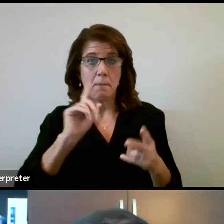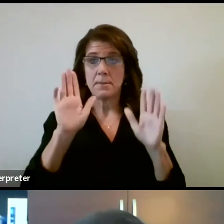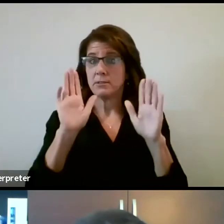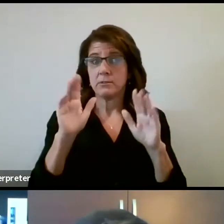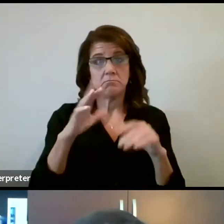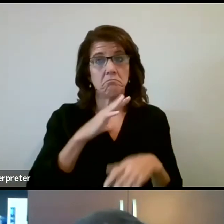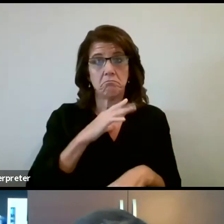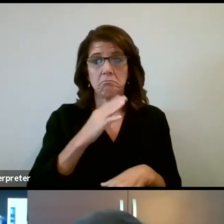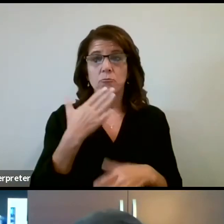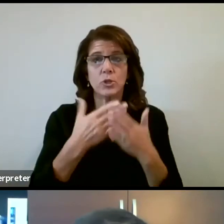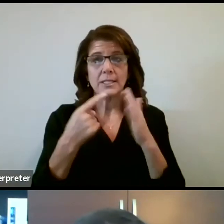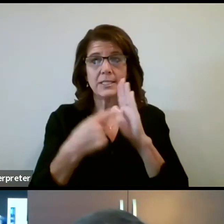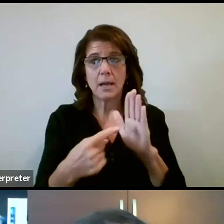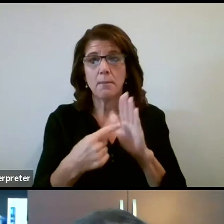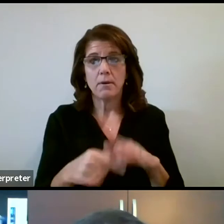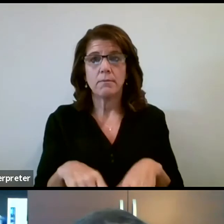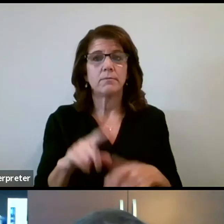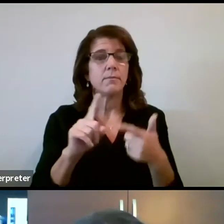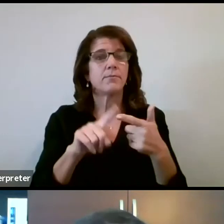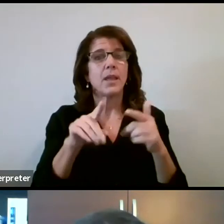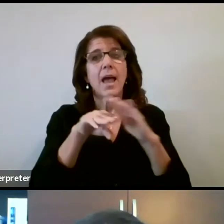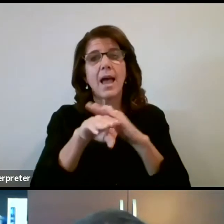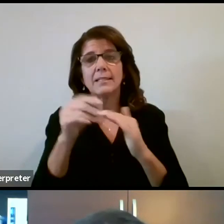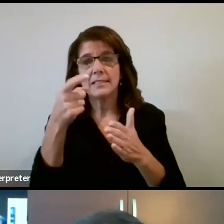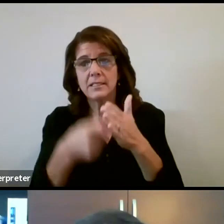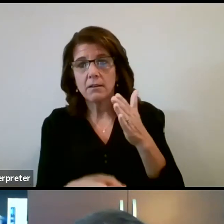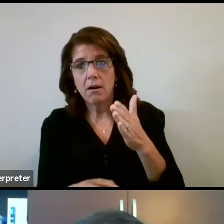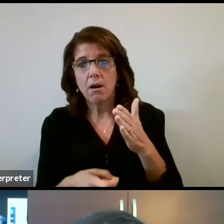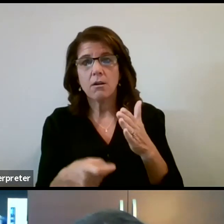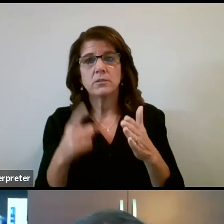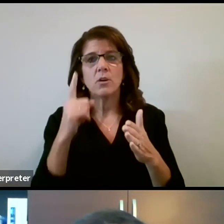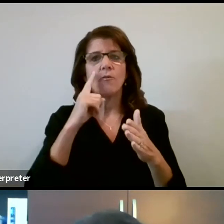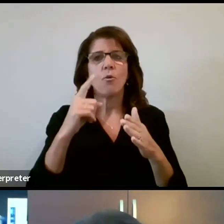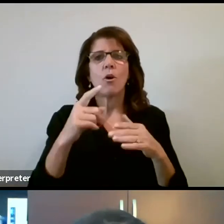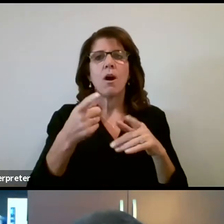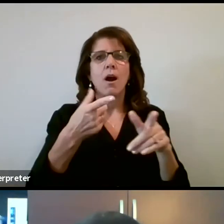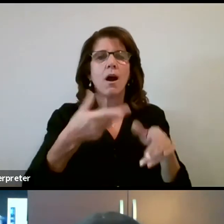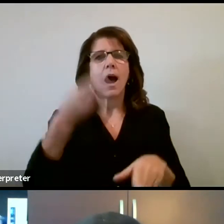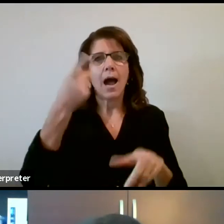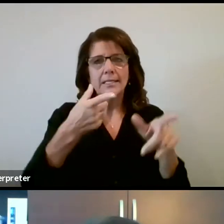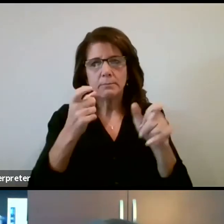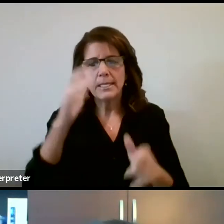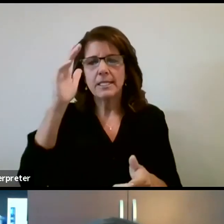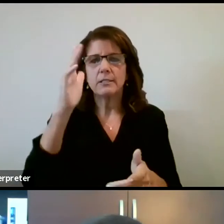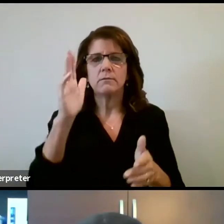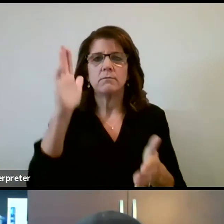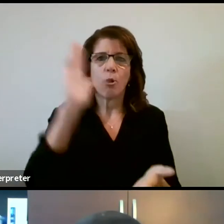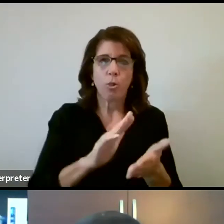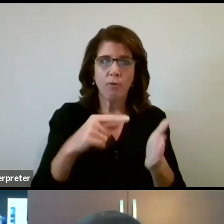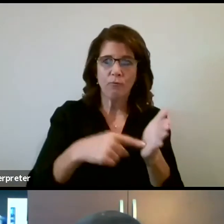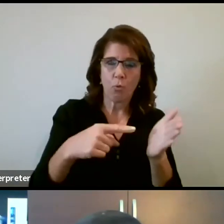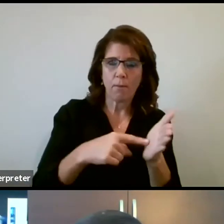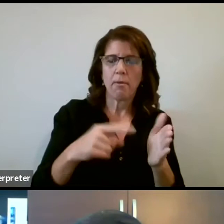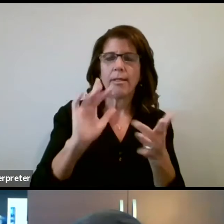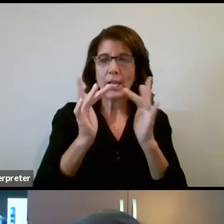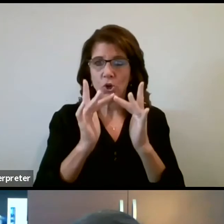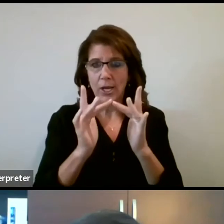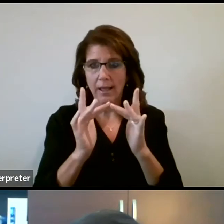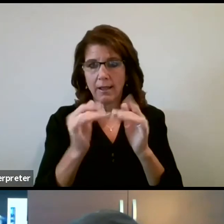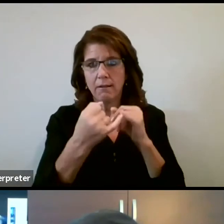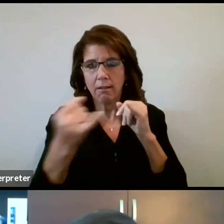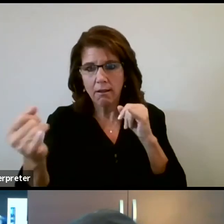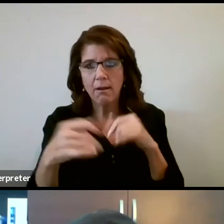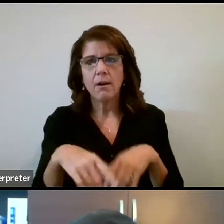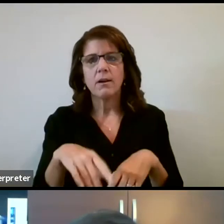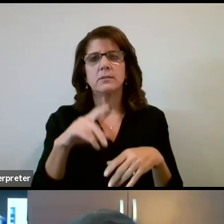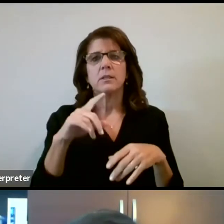of that. Access and cost, and that's both to the infrastructure, so high-speed, low-cost internet being, of course, the most important,